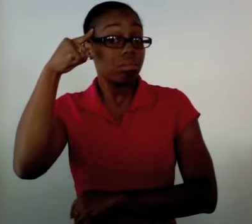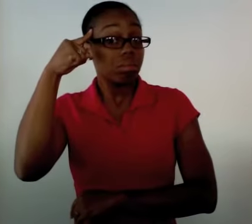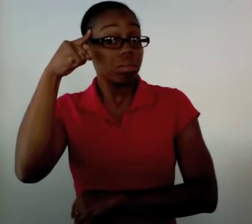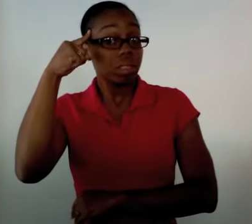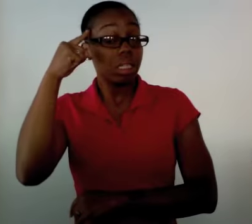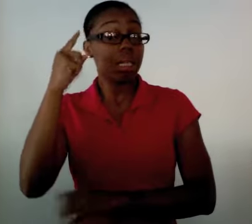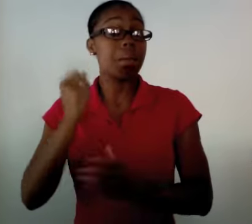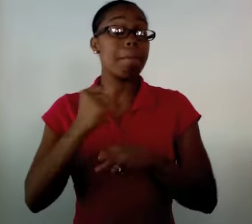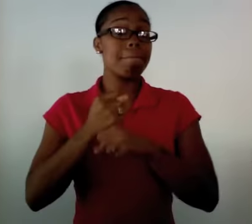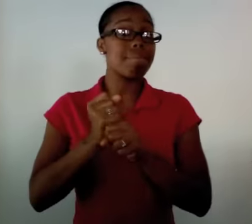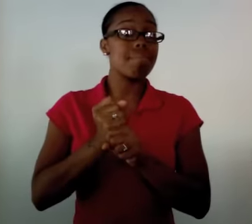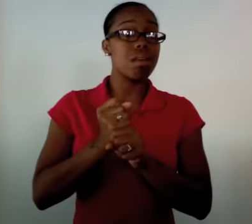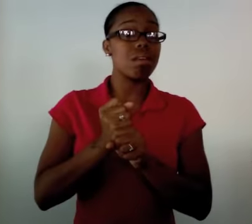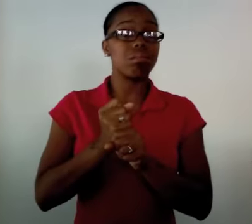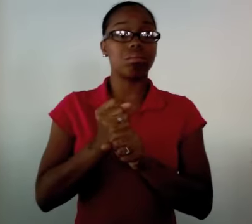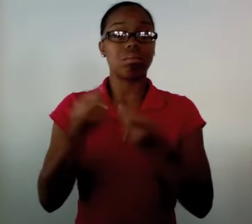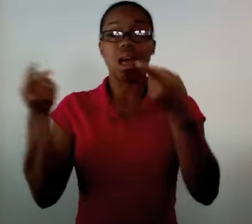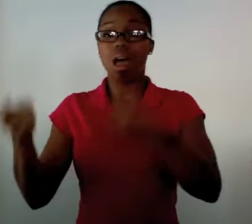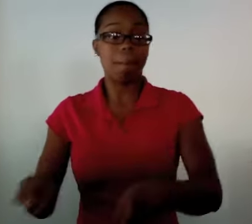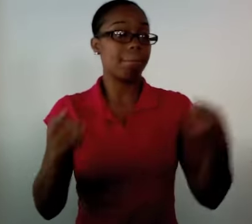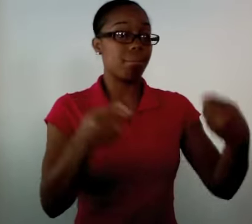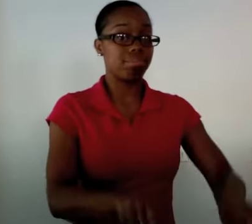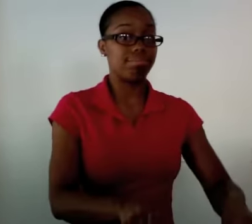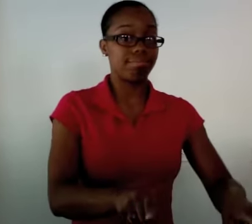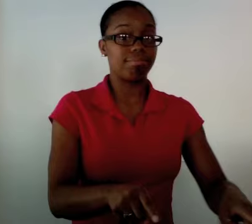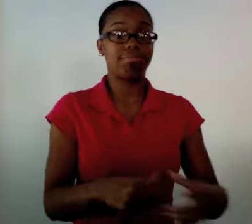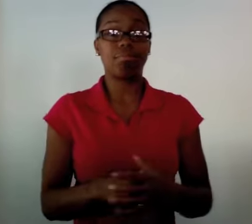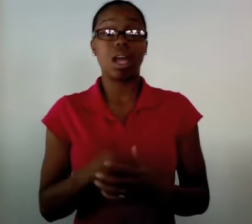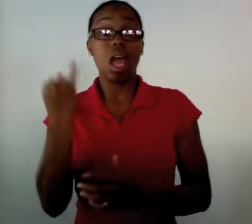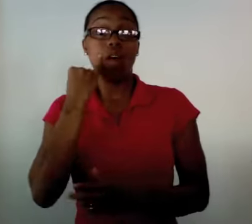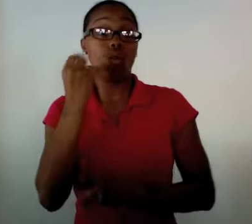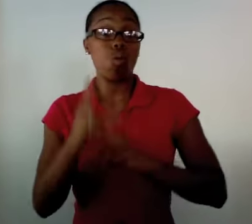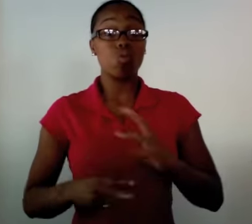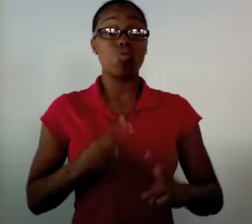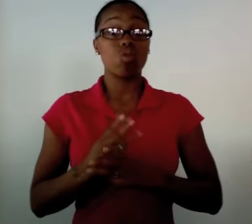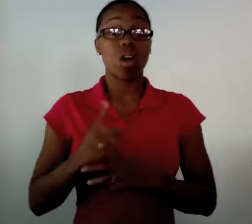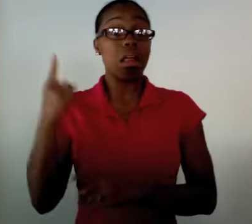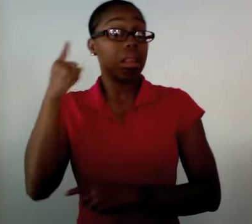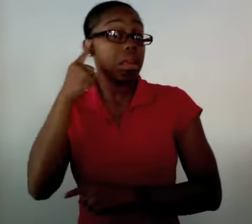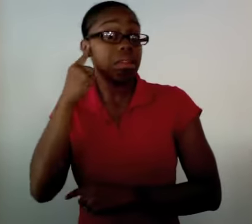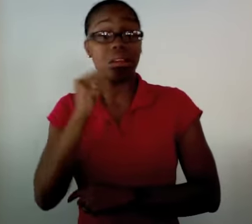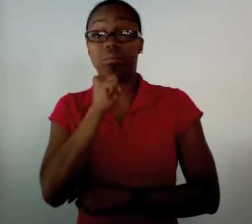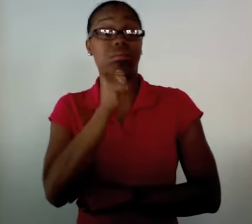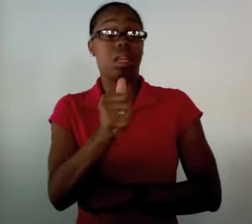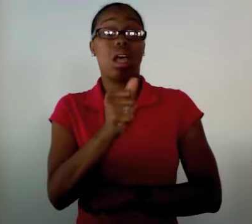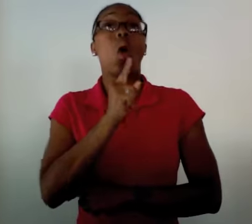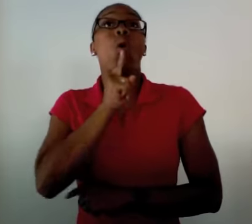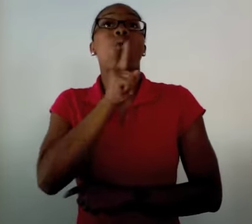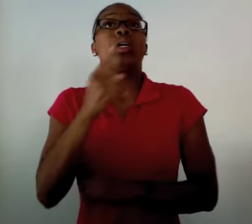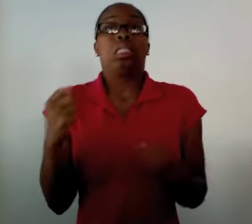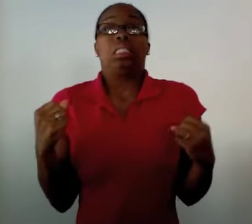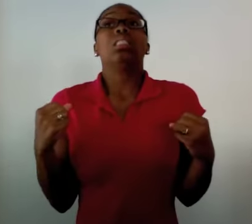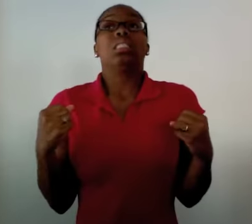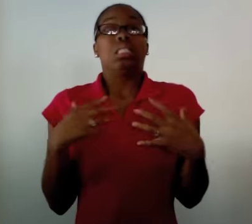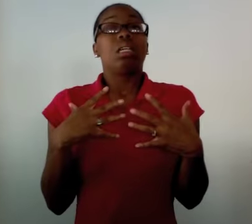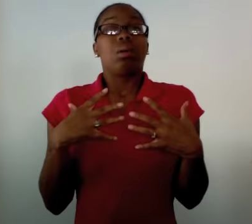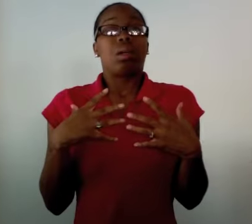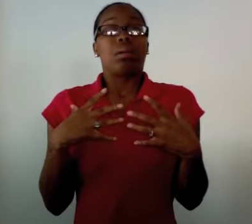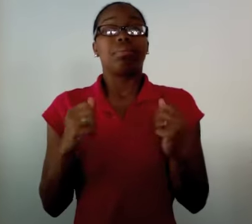happen. A world where we don't listen to each other at all is a very scary place indeed. So